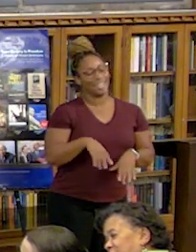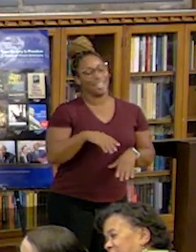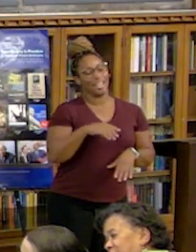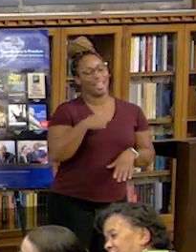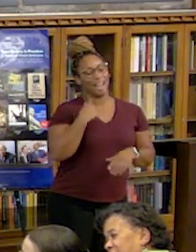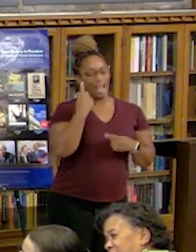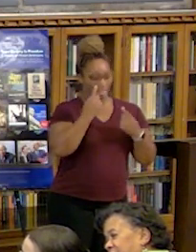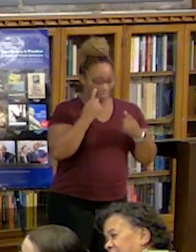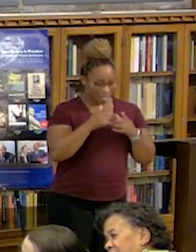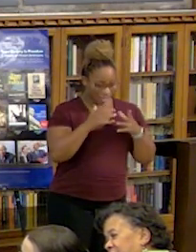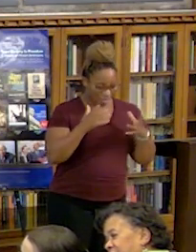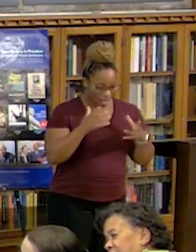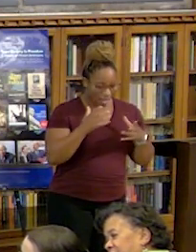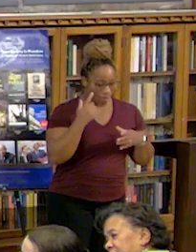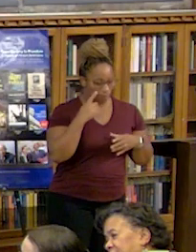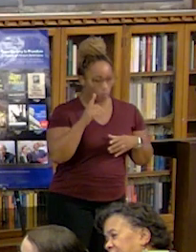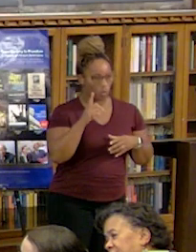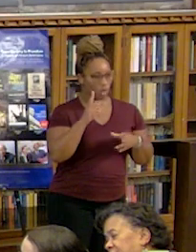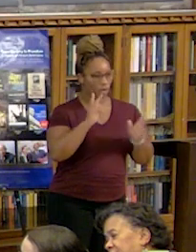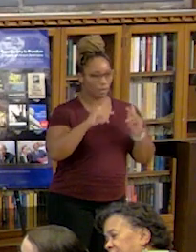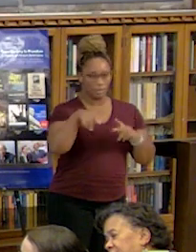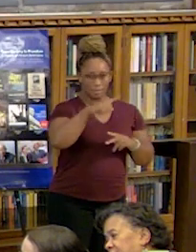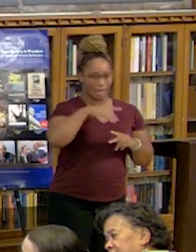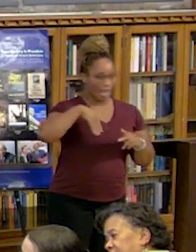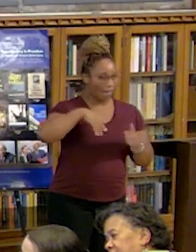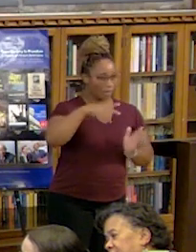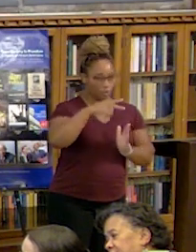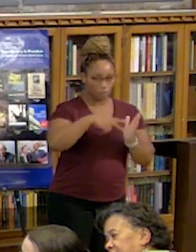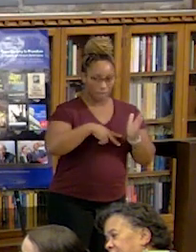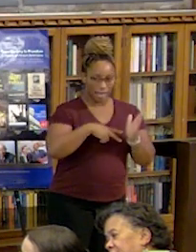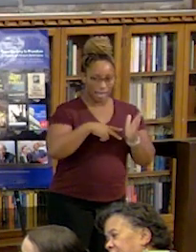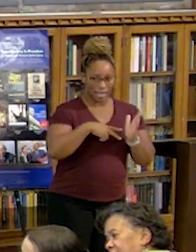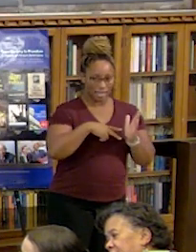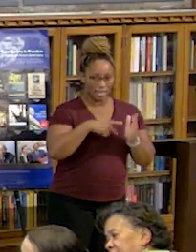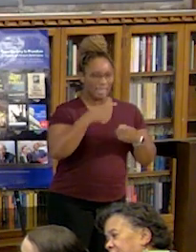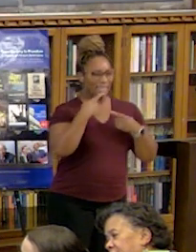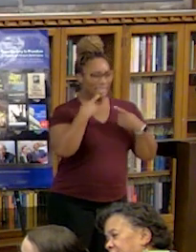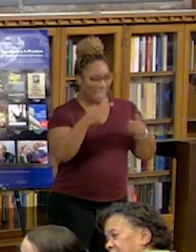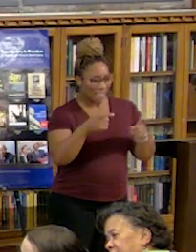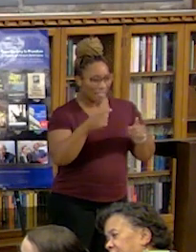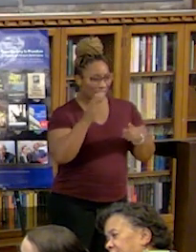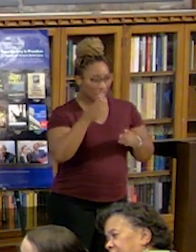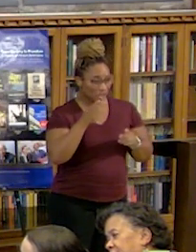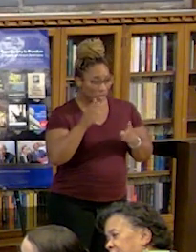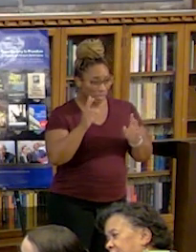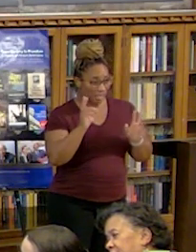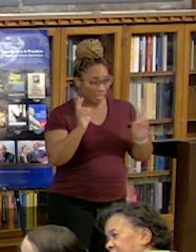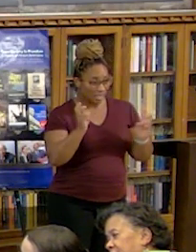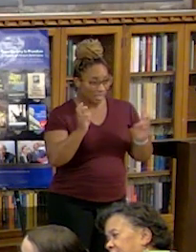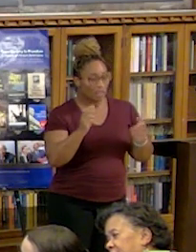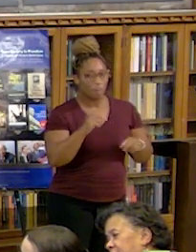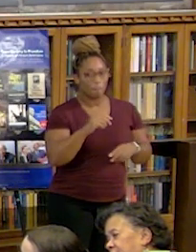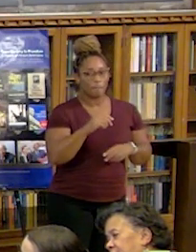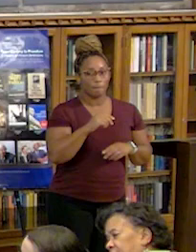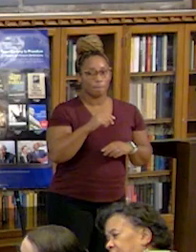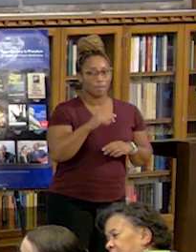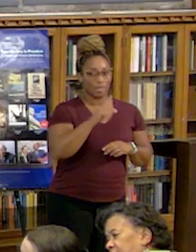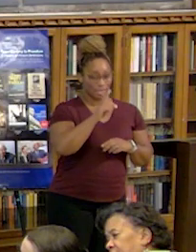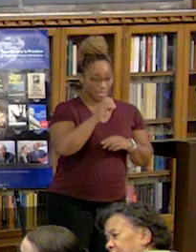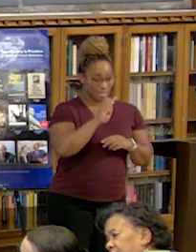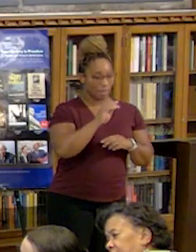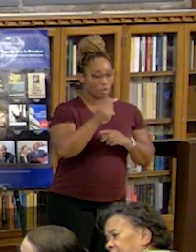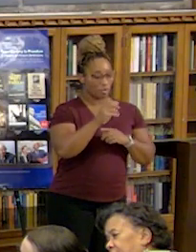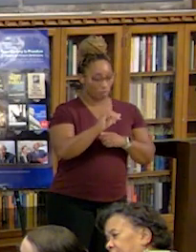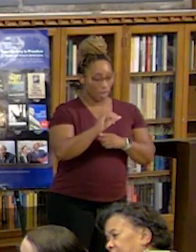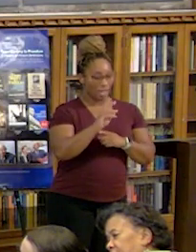think a lot about for those of you who haven't read um telling histories uh which in which deor grey